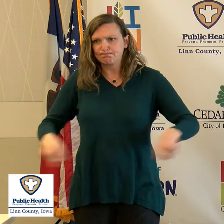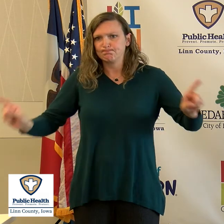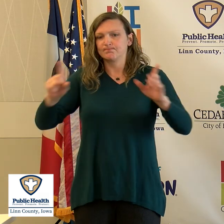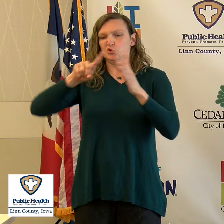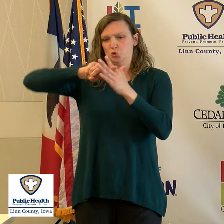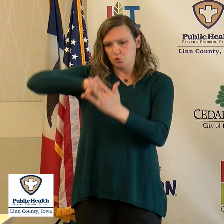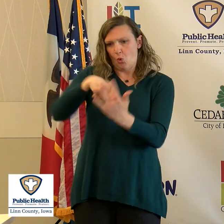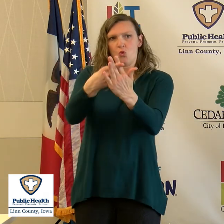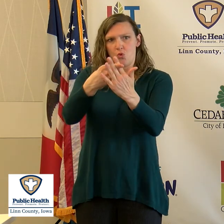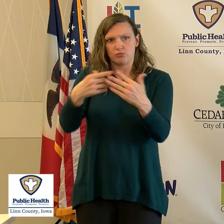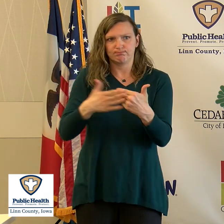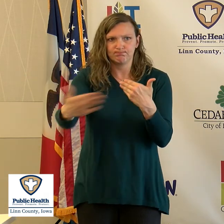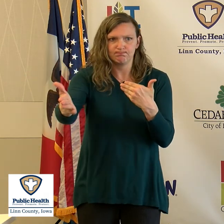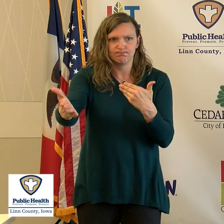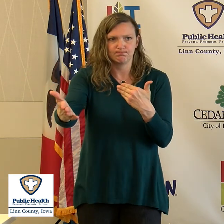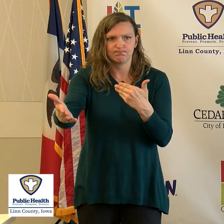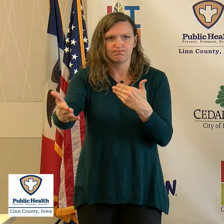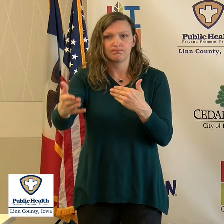on April 30th.